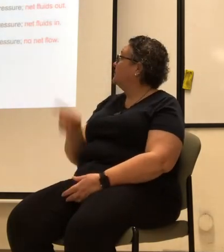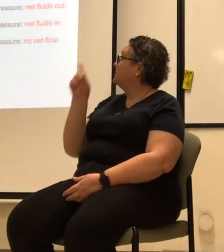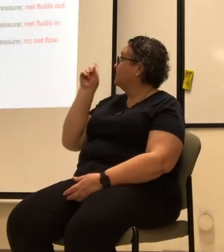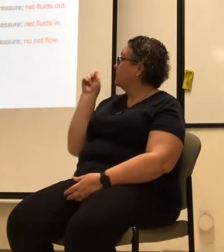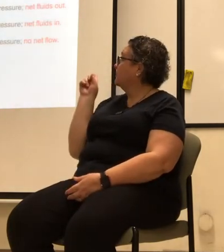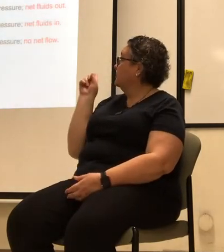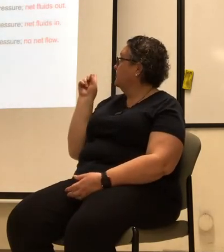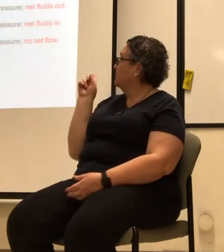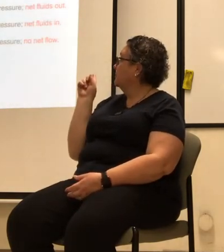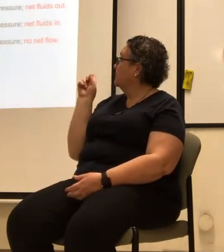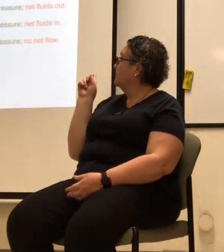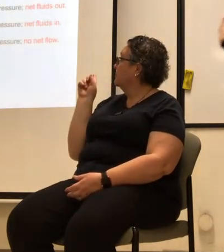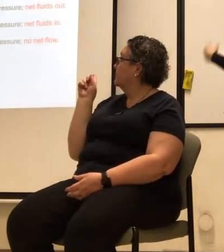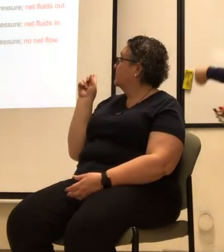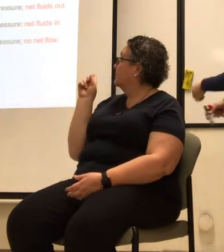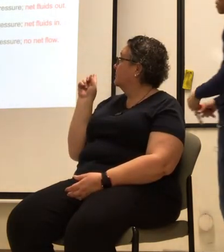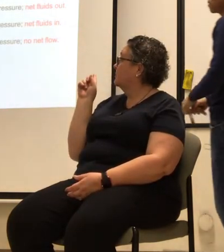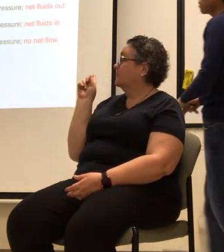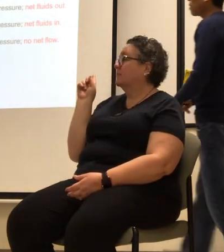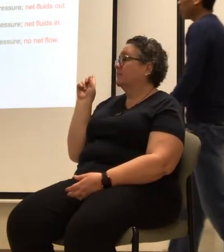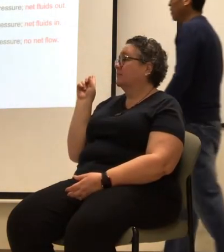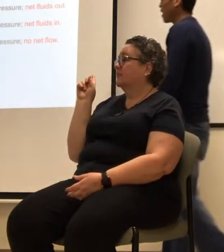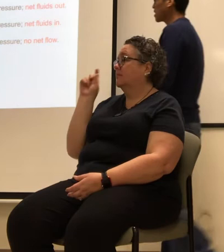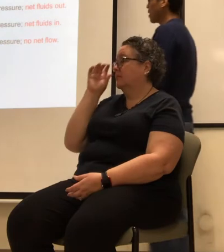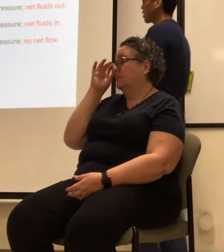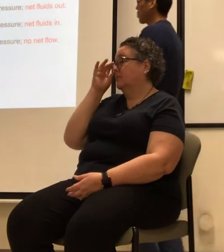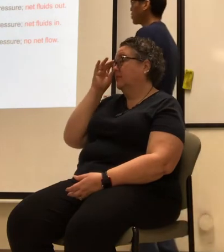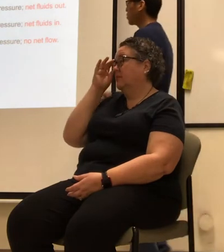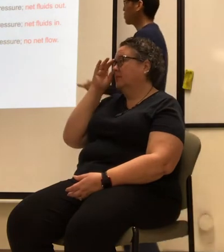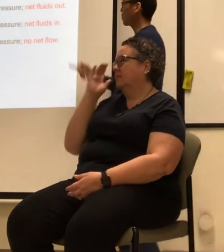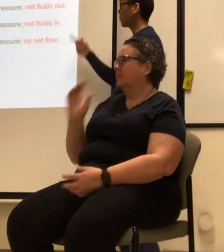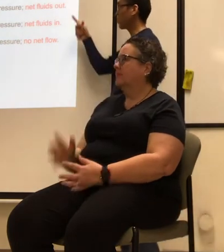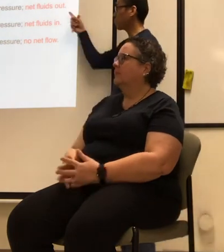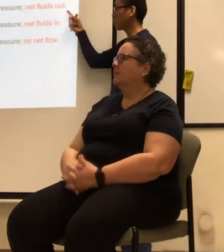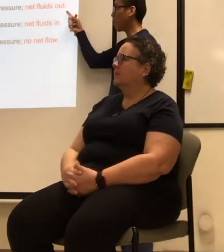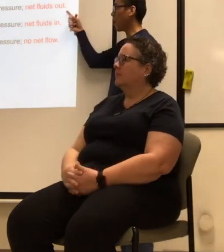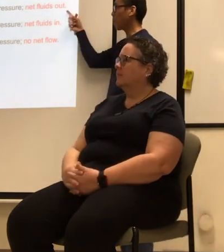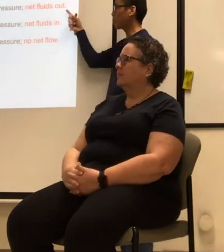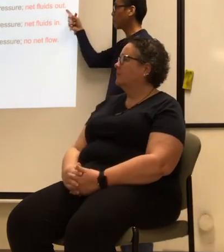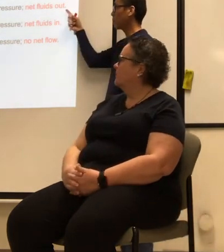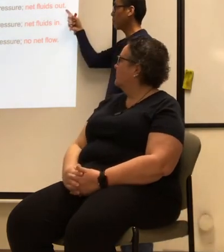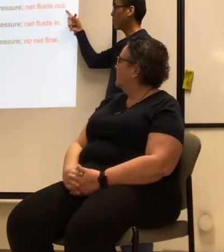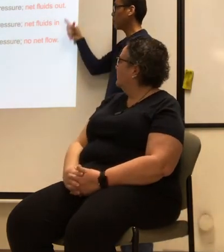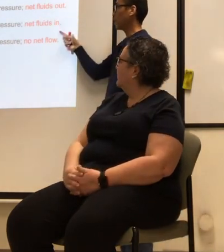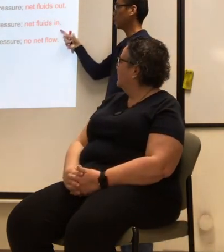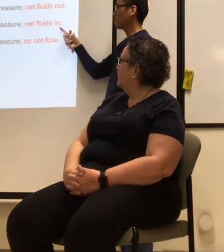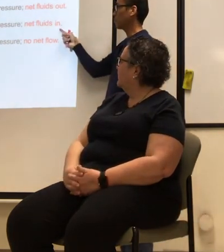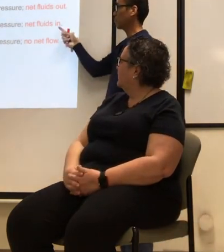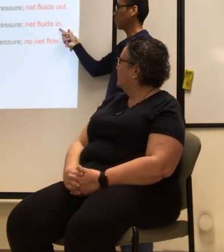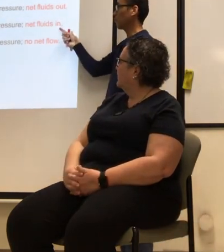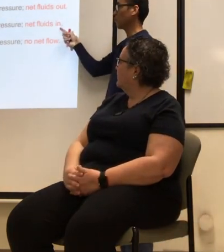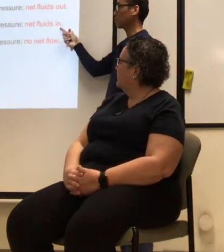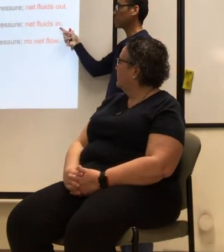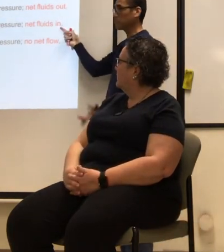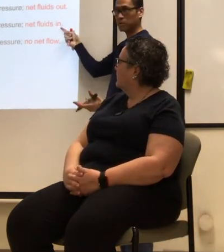If hydrostatic pressure is greater than the osmotic pressure, fluids will go out. And the reverse is